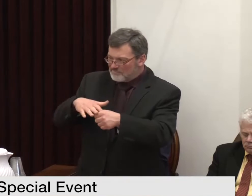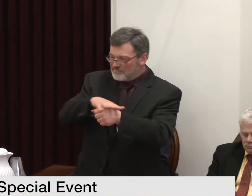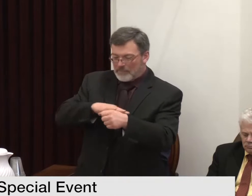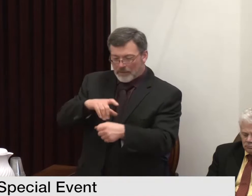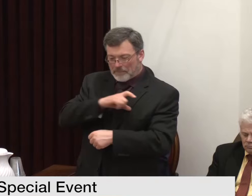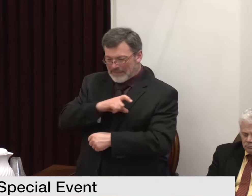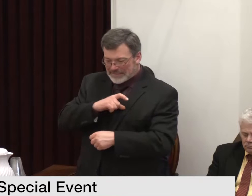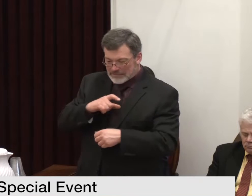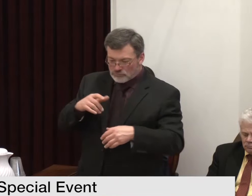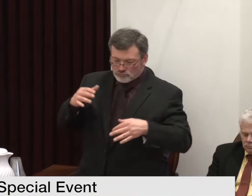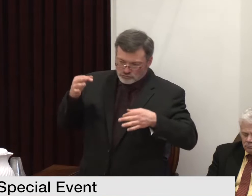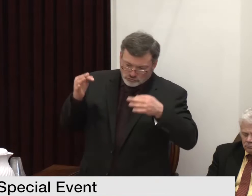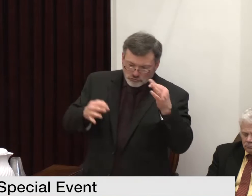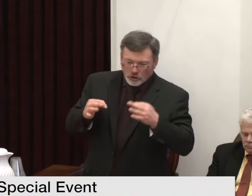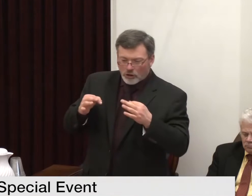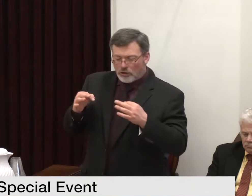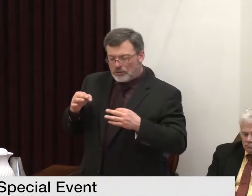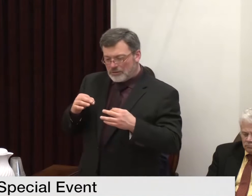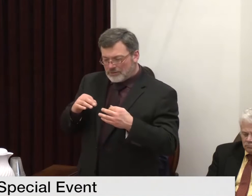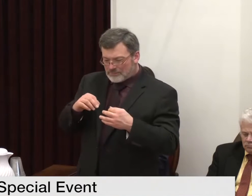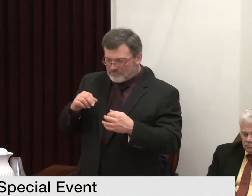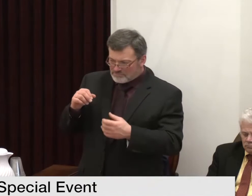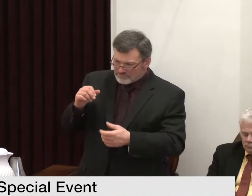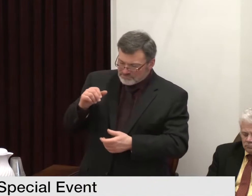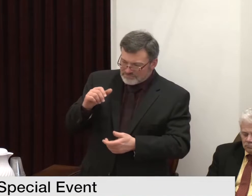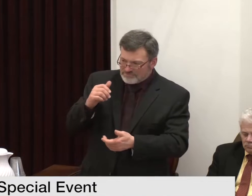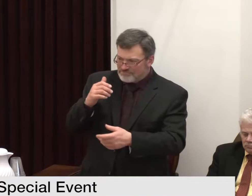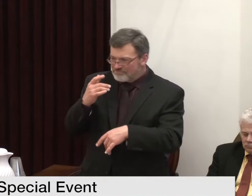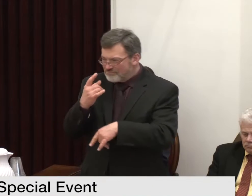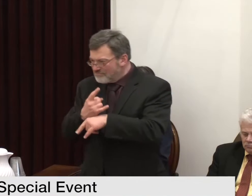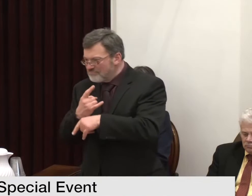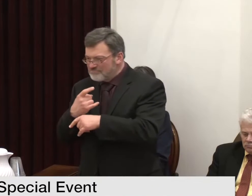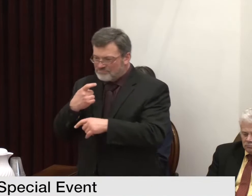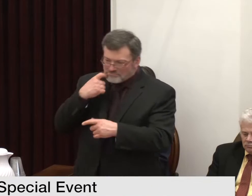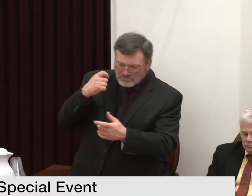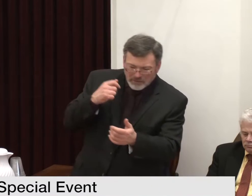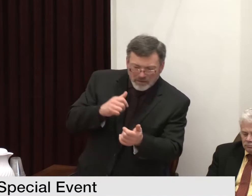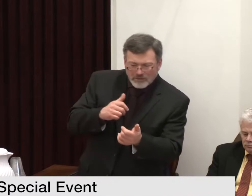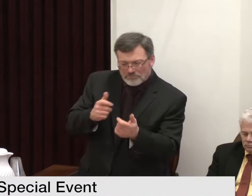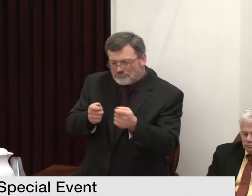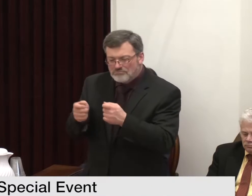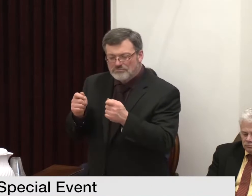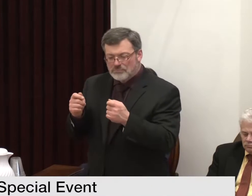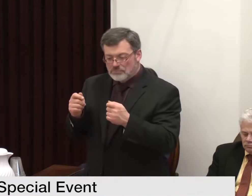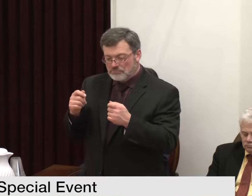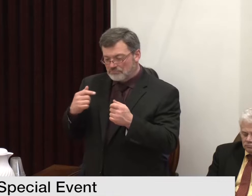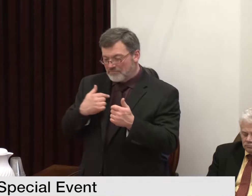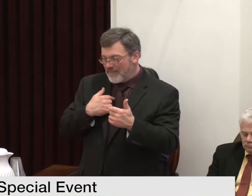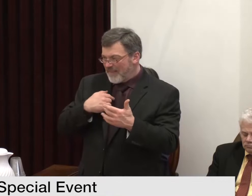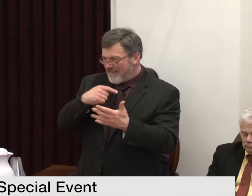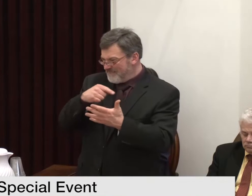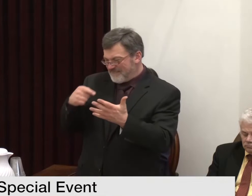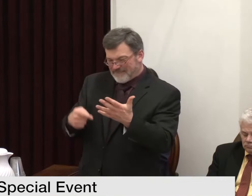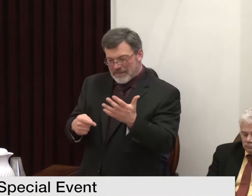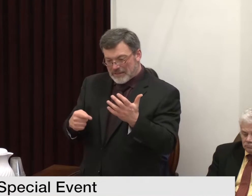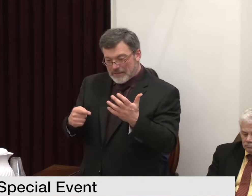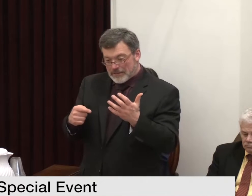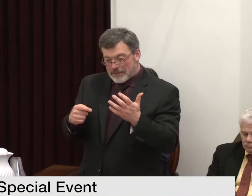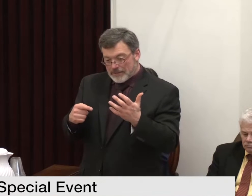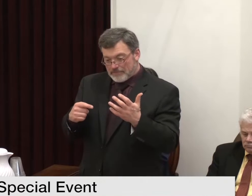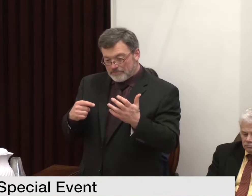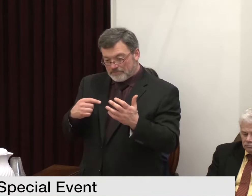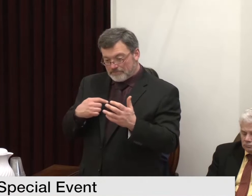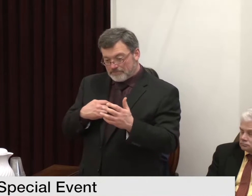health professionals to build our reform package. It includes repealing 2018 bail